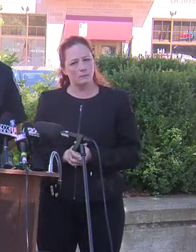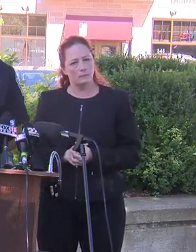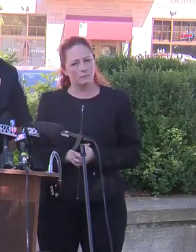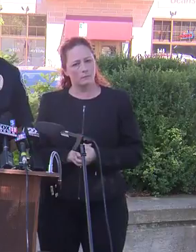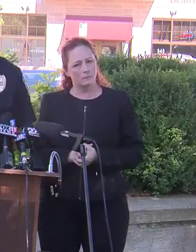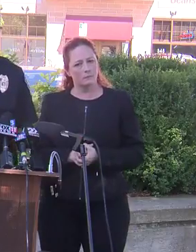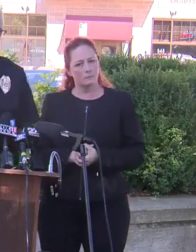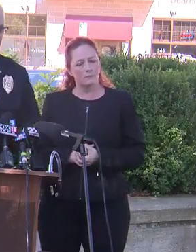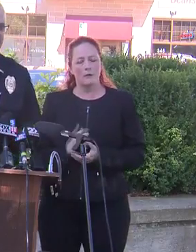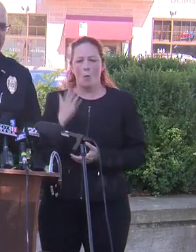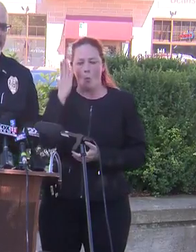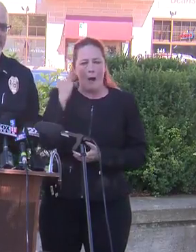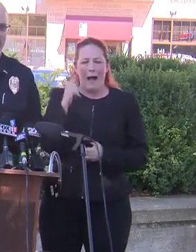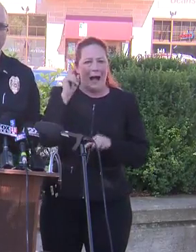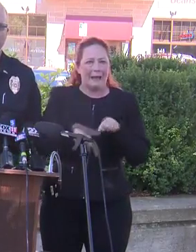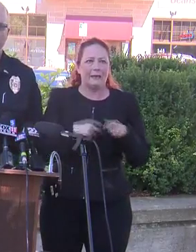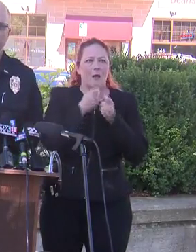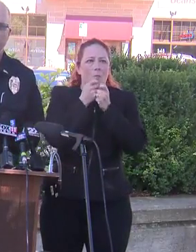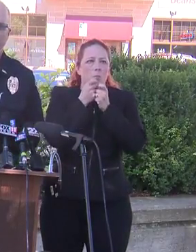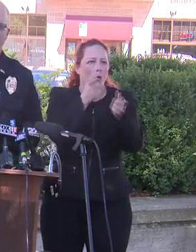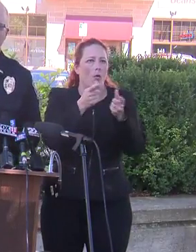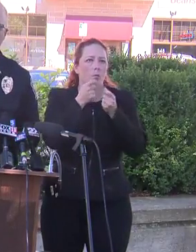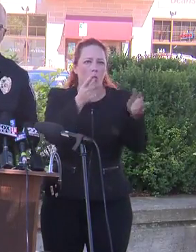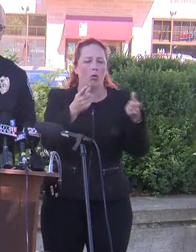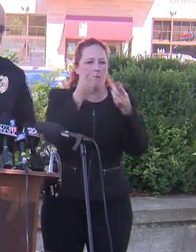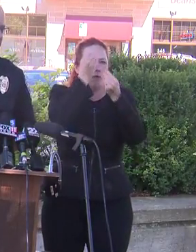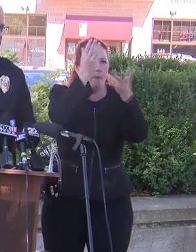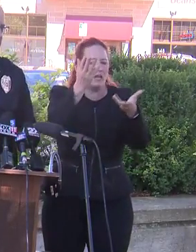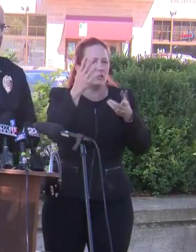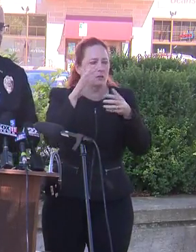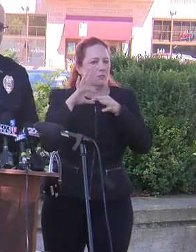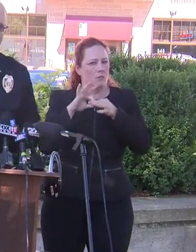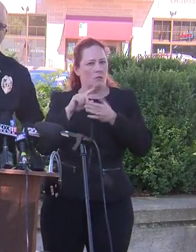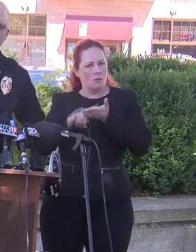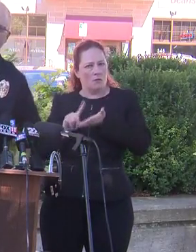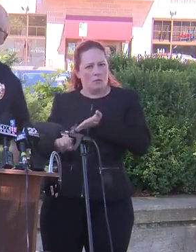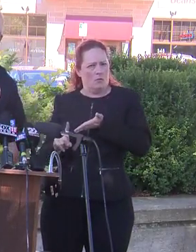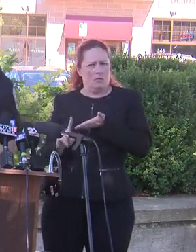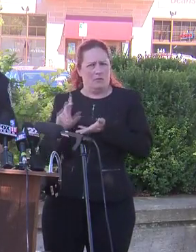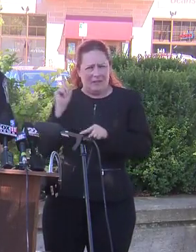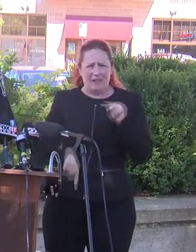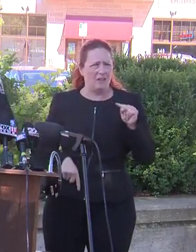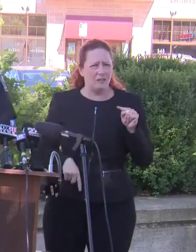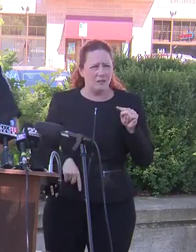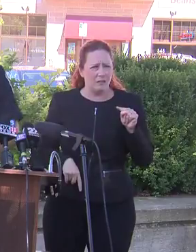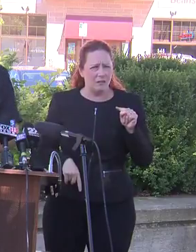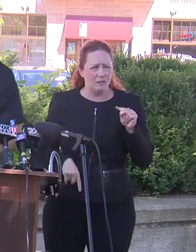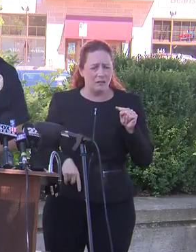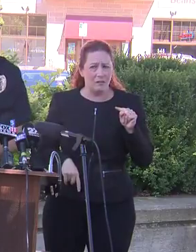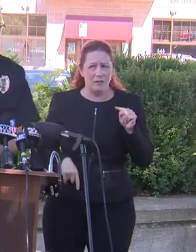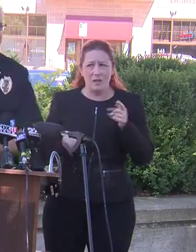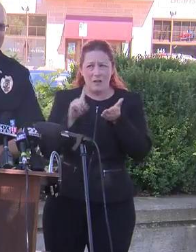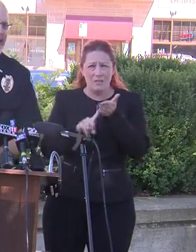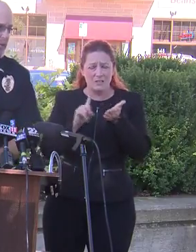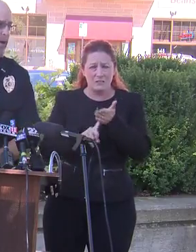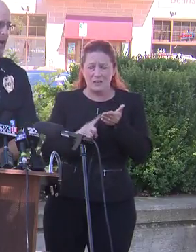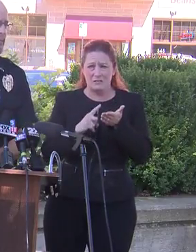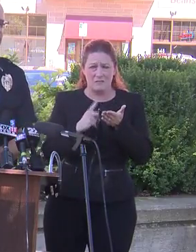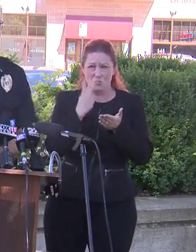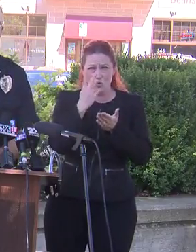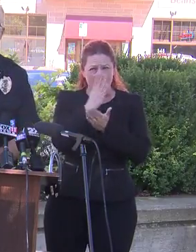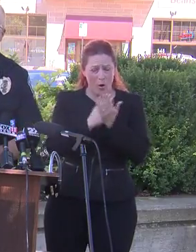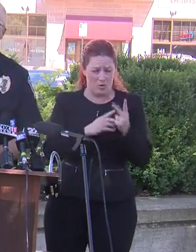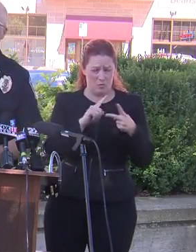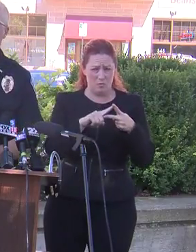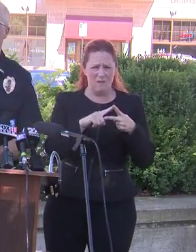to me that I do not release any information as it relates to this investigation, because this investigation is twofold. It's number one, it's finding out exactly what